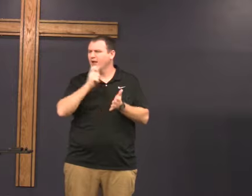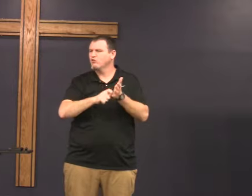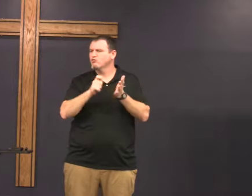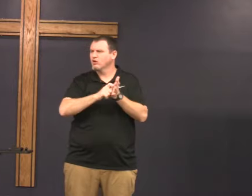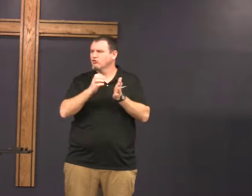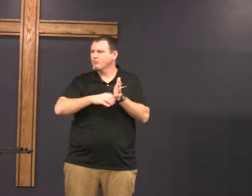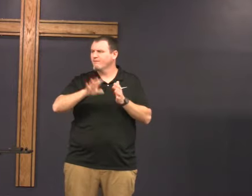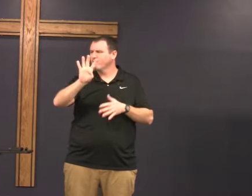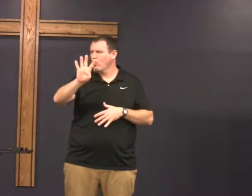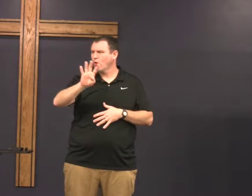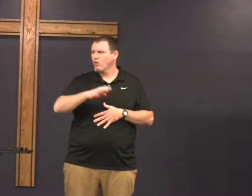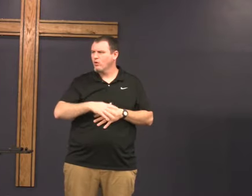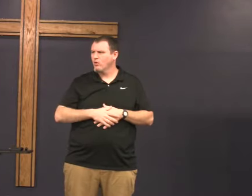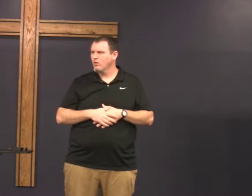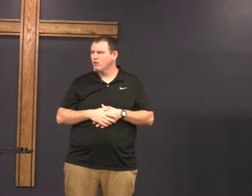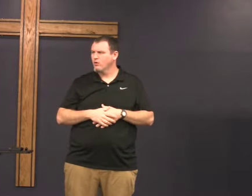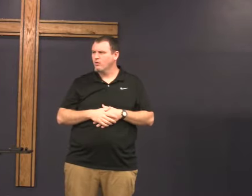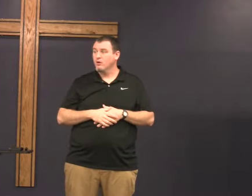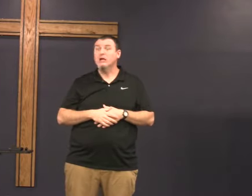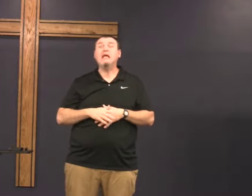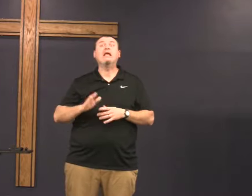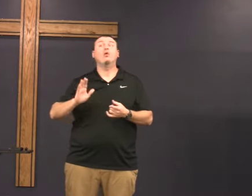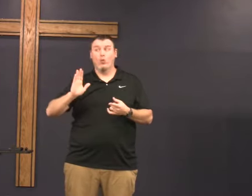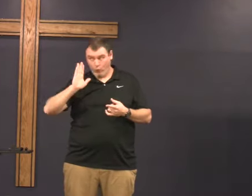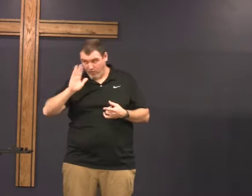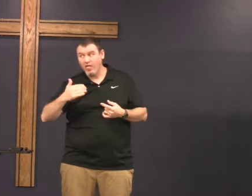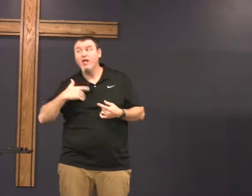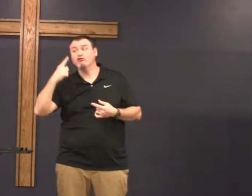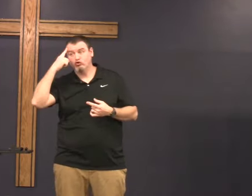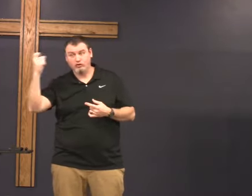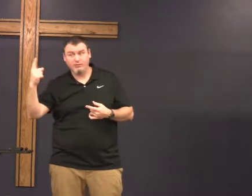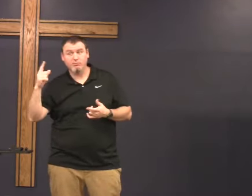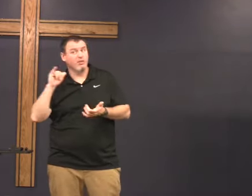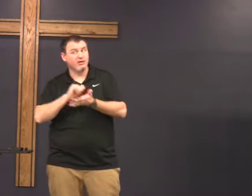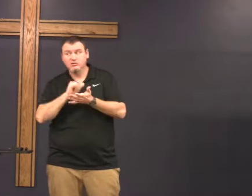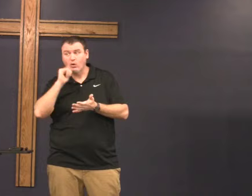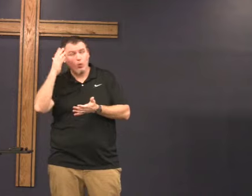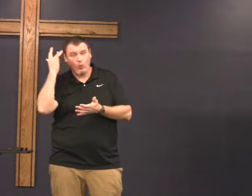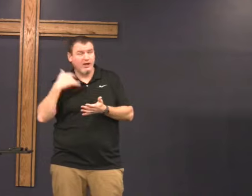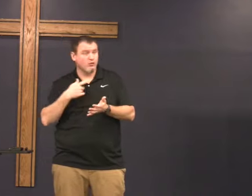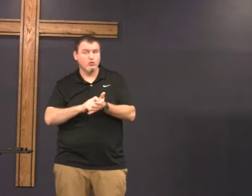I